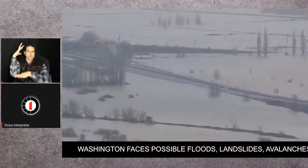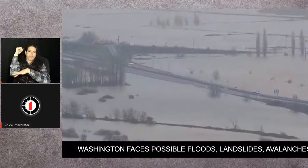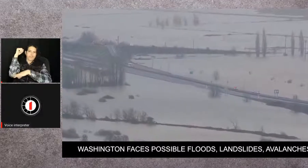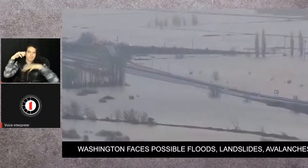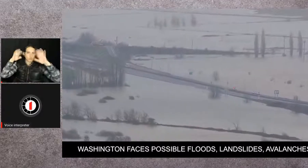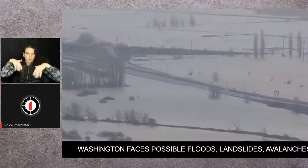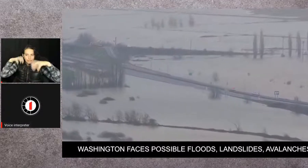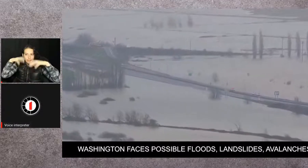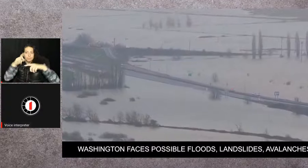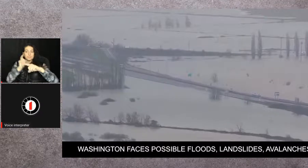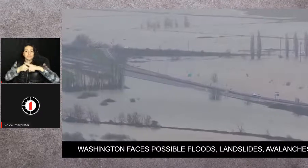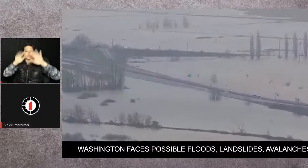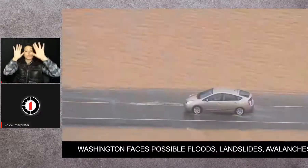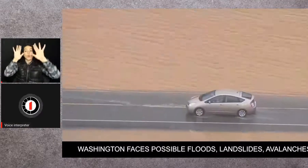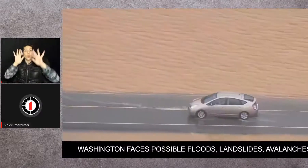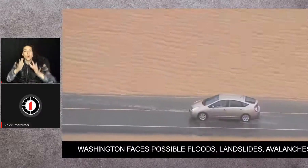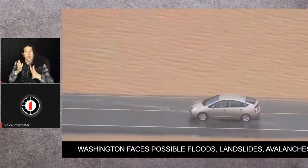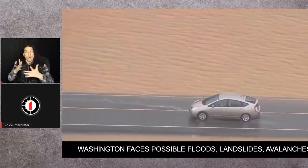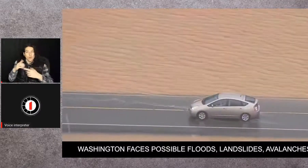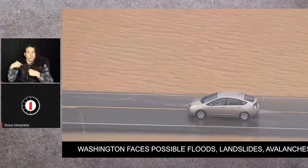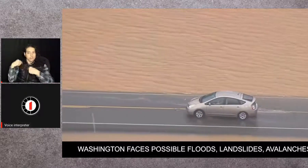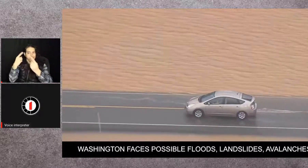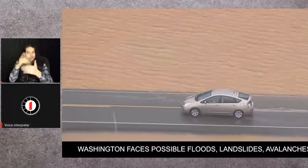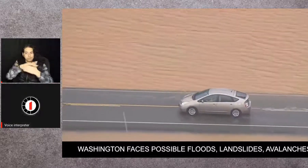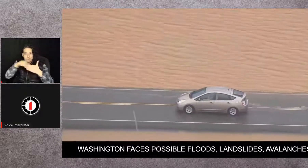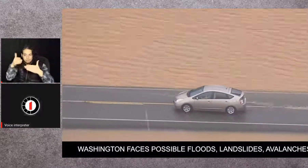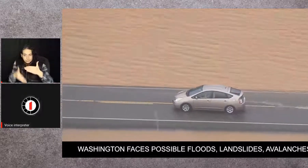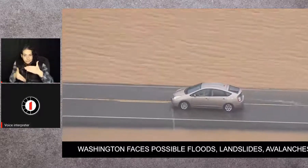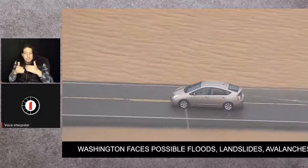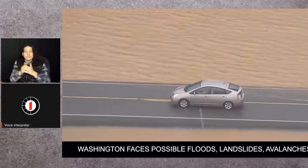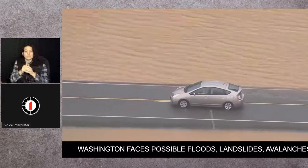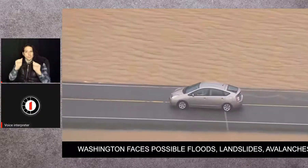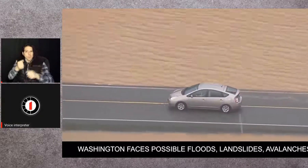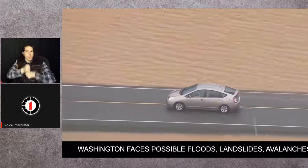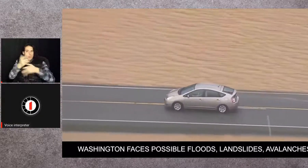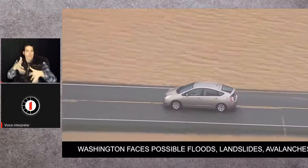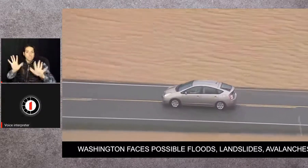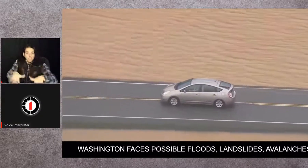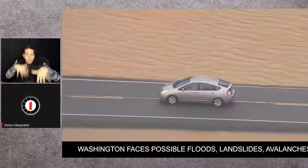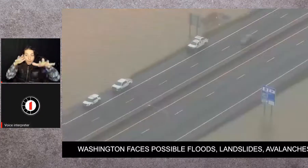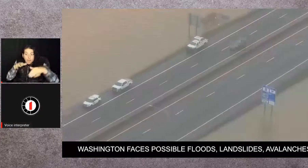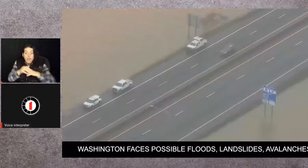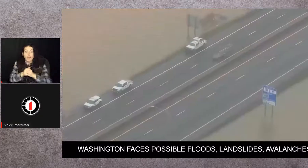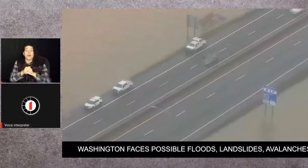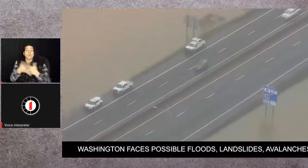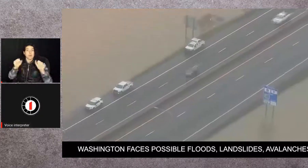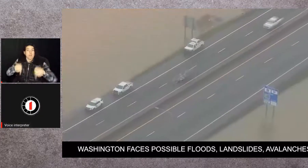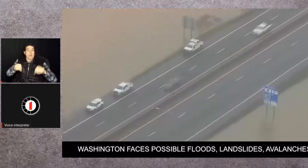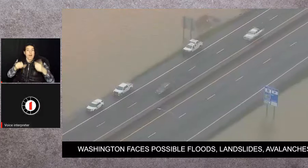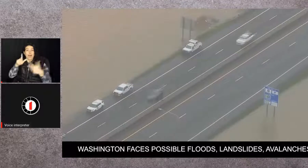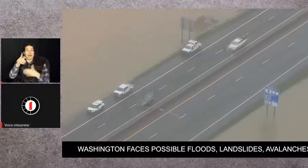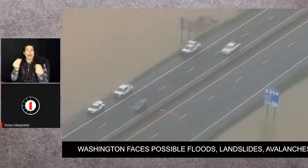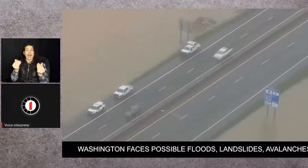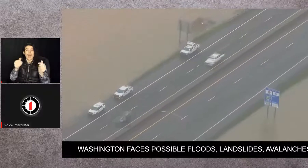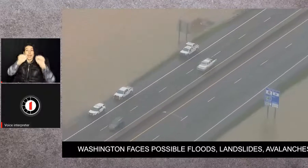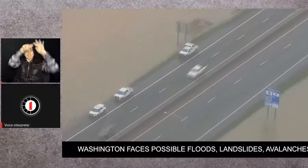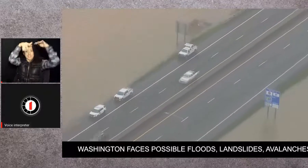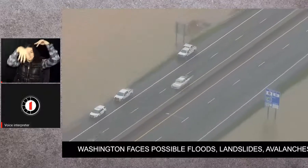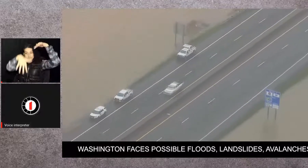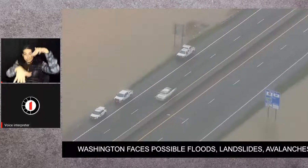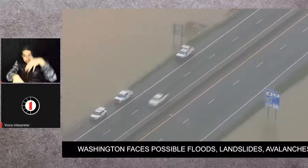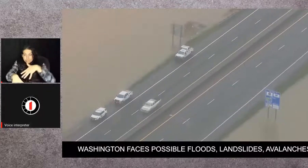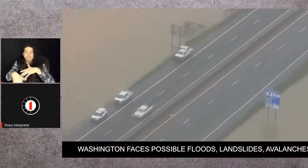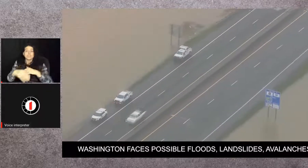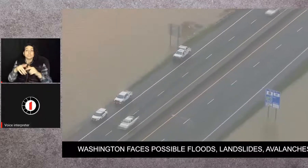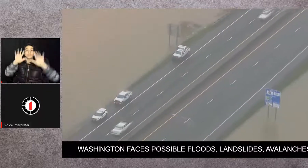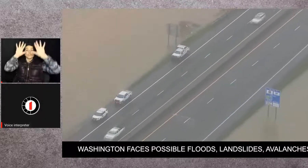An evacuation order is underway in your area due to record rain and snow through the